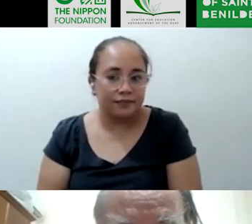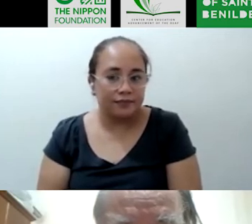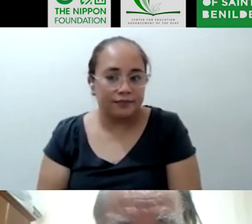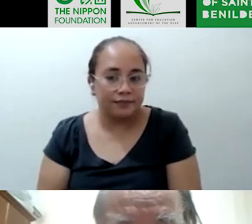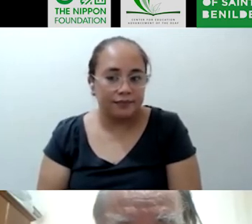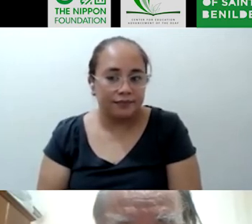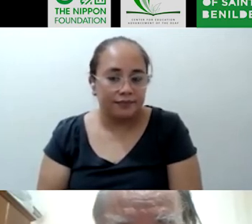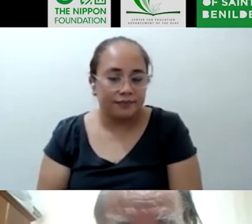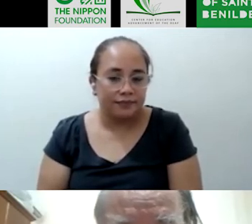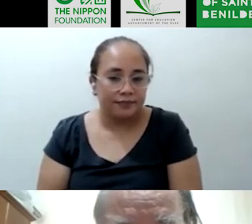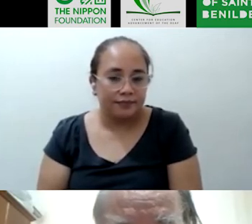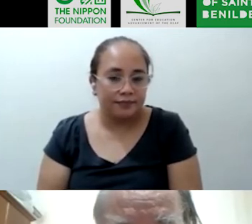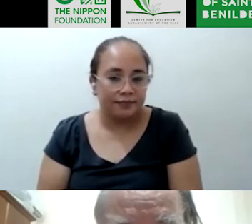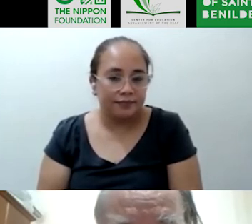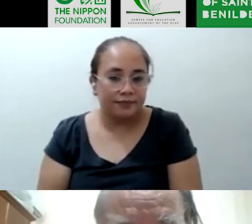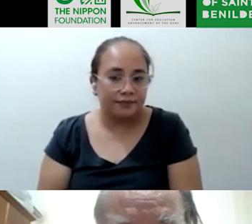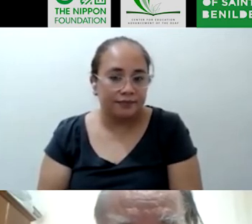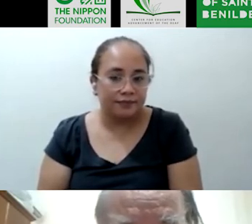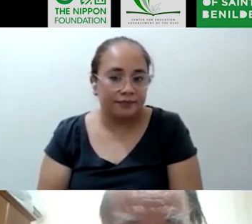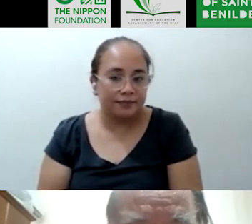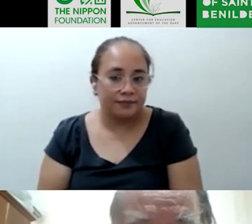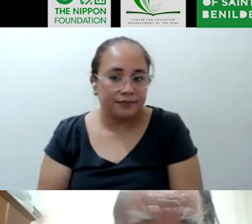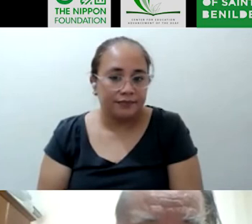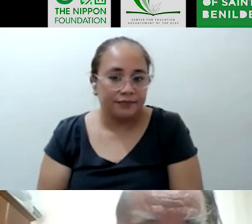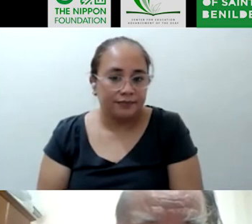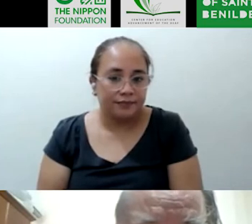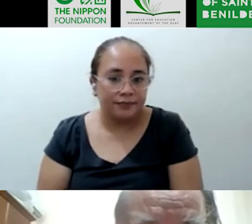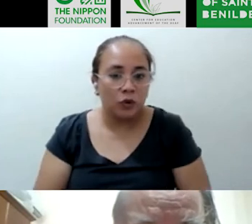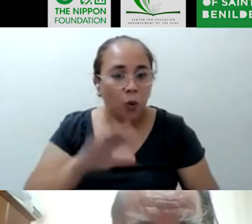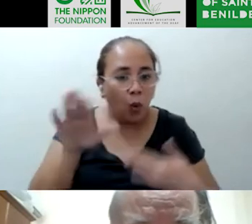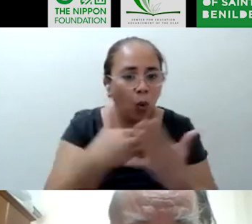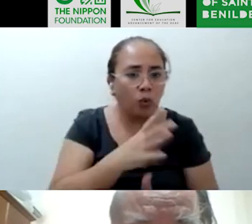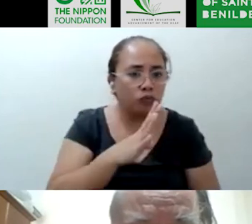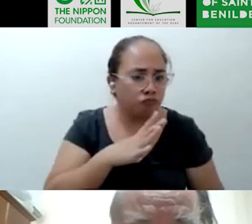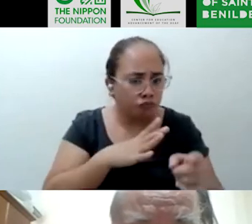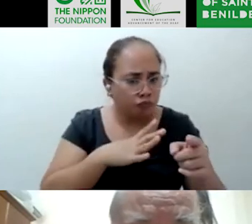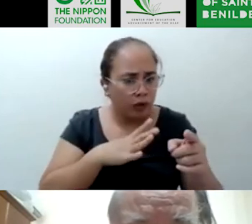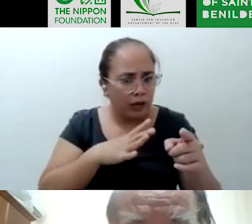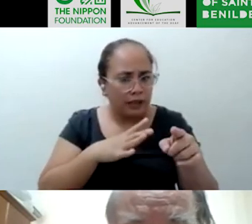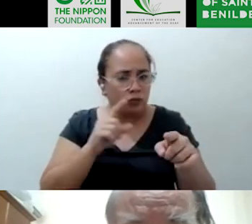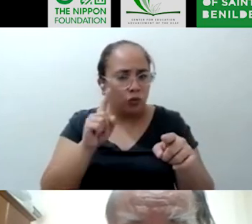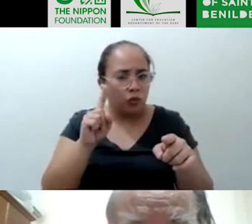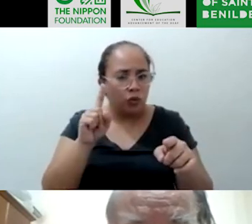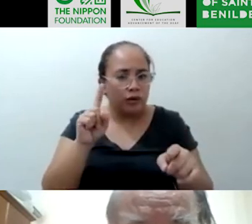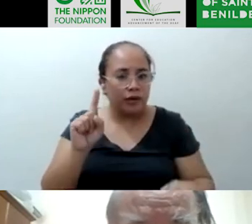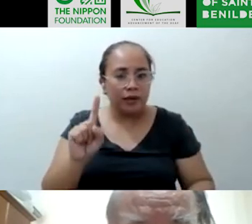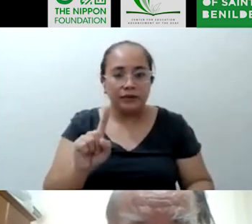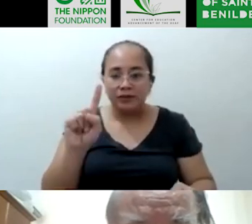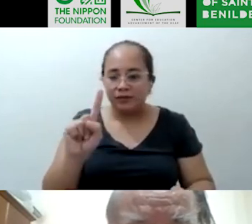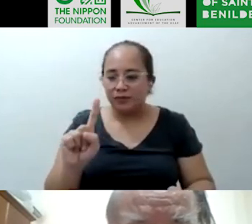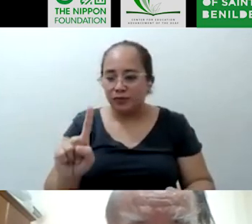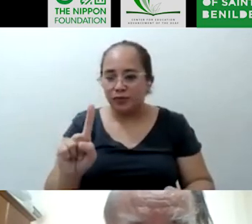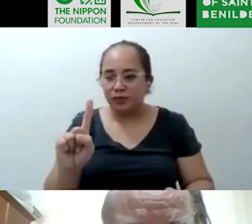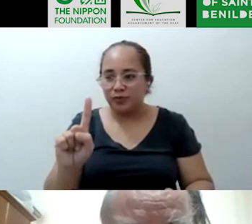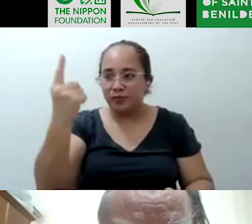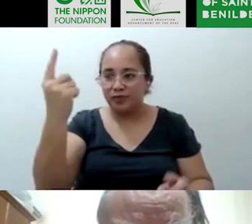And everything else in this one is okay except for change first before one and